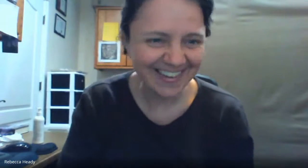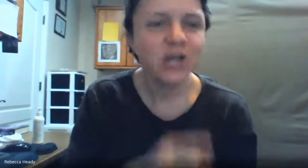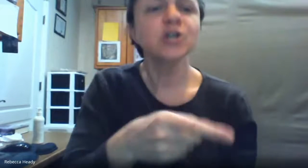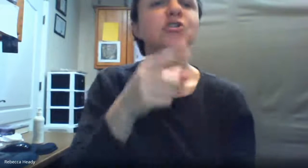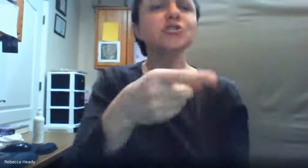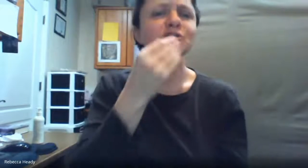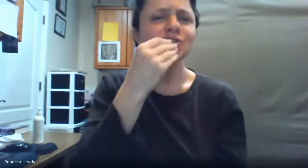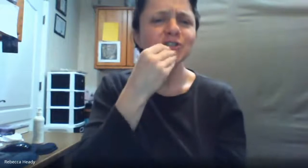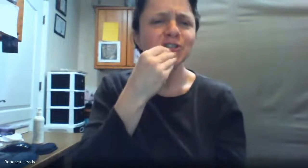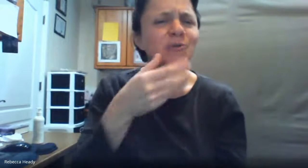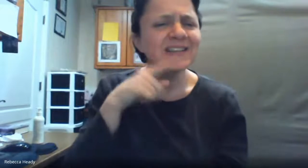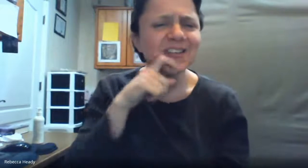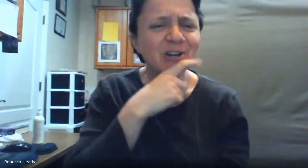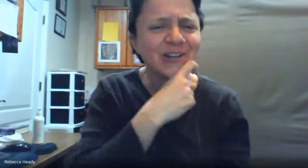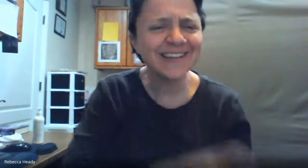Do you eat cereal?